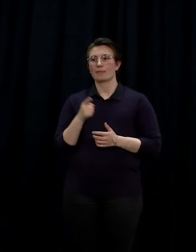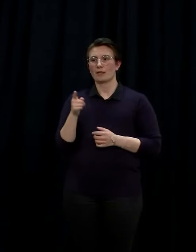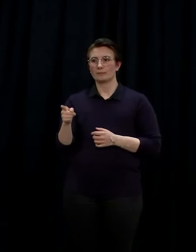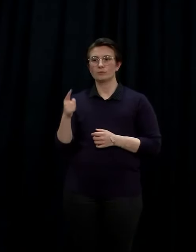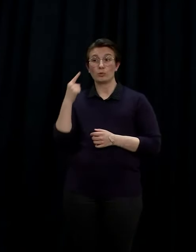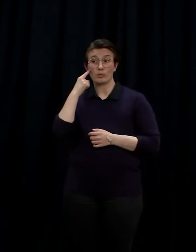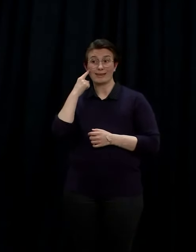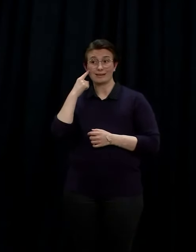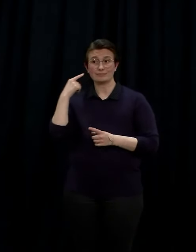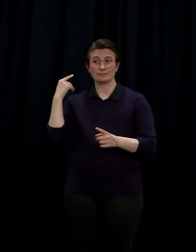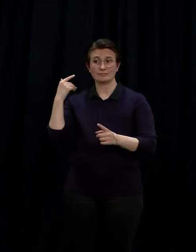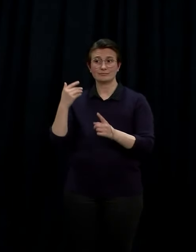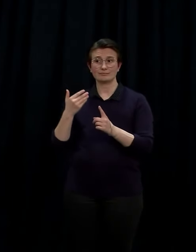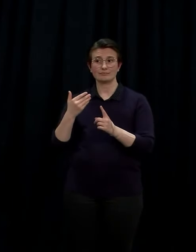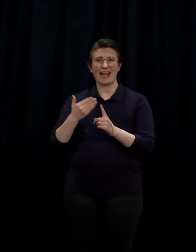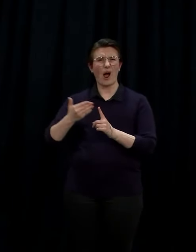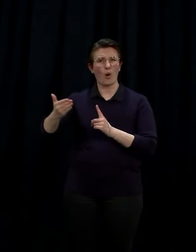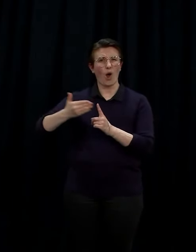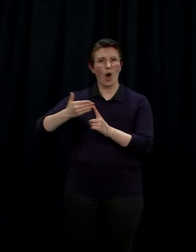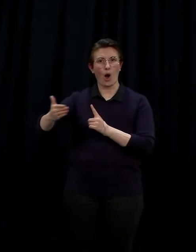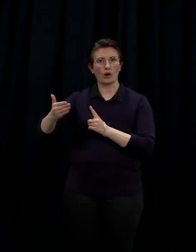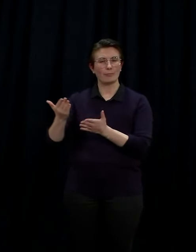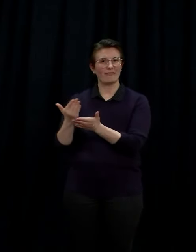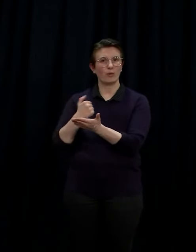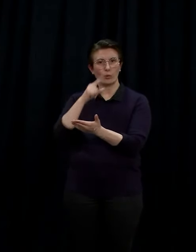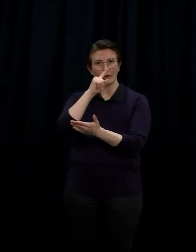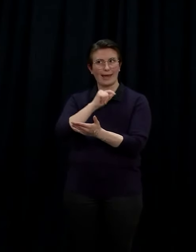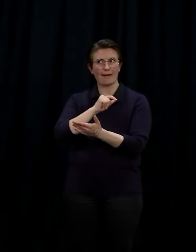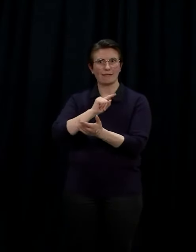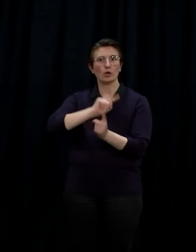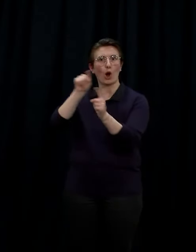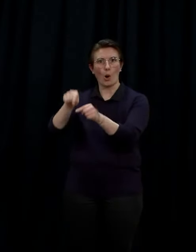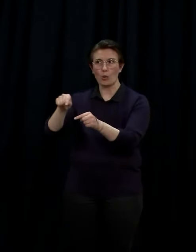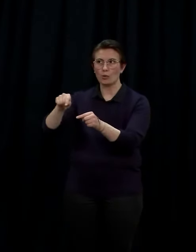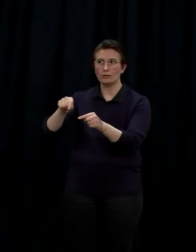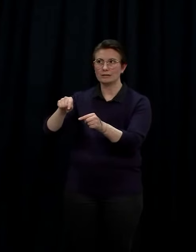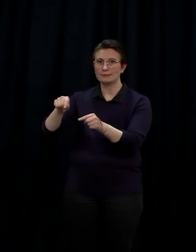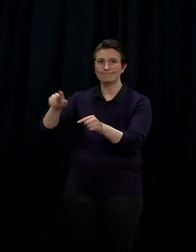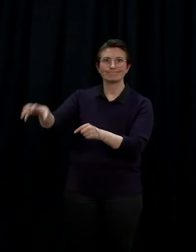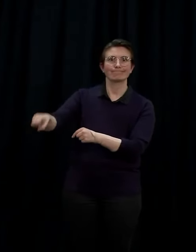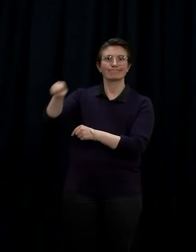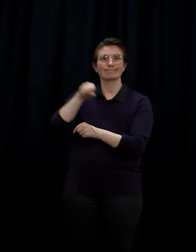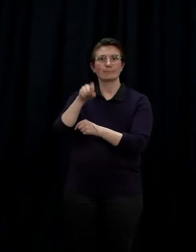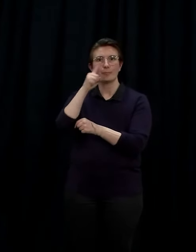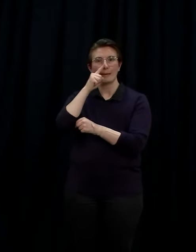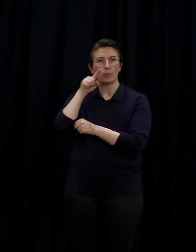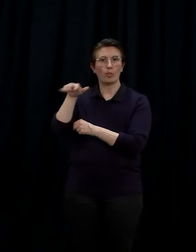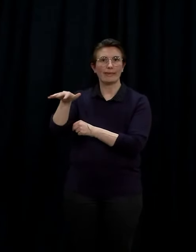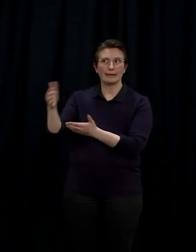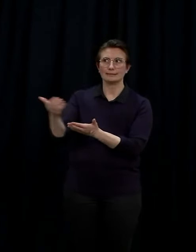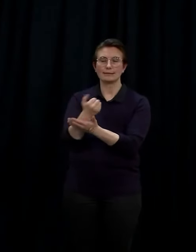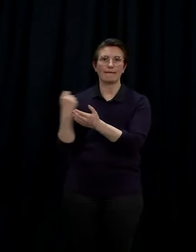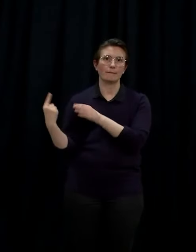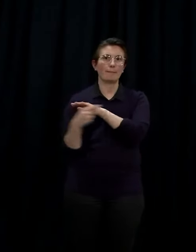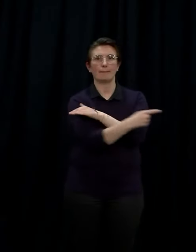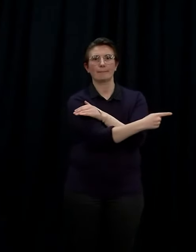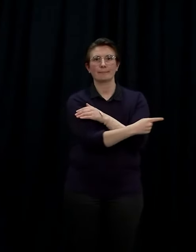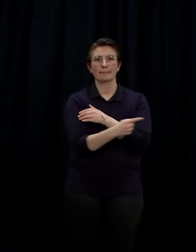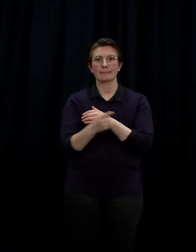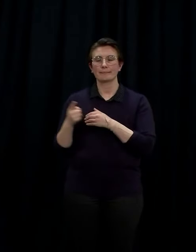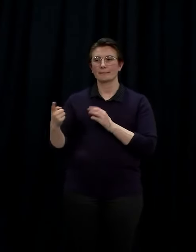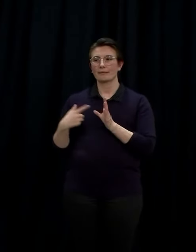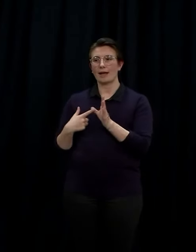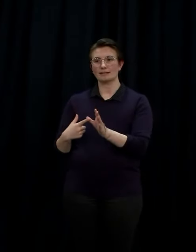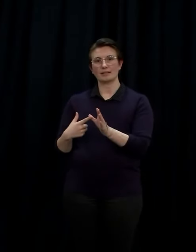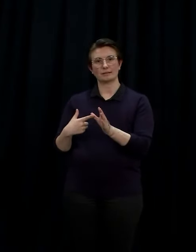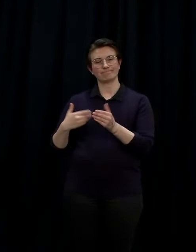anticipate at this stage that there will be any ability for us, to get back in at this stage. You can see that we've